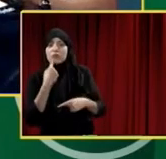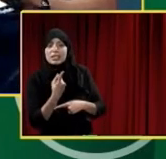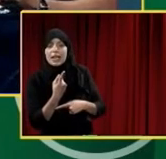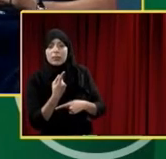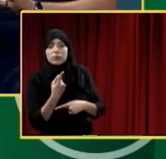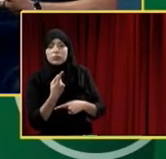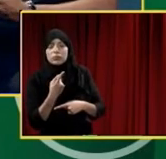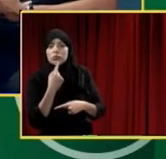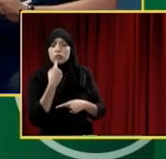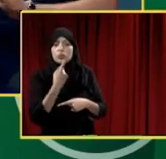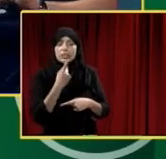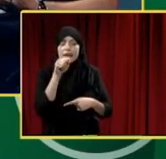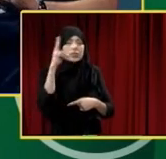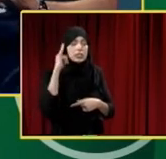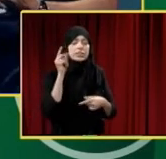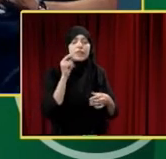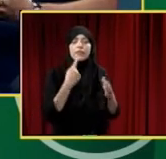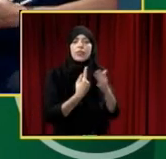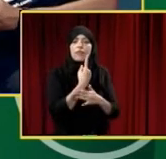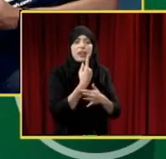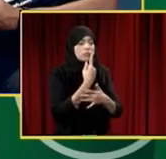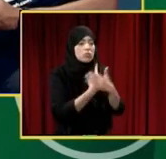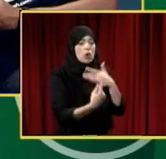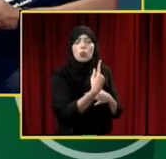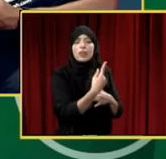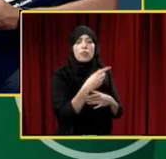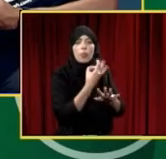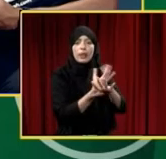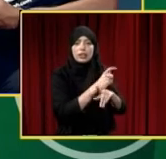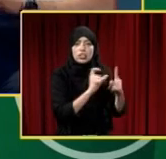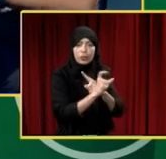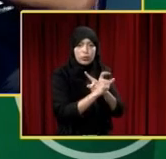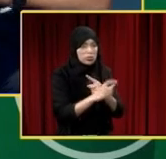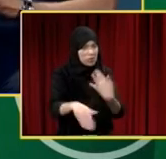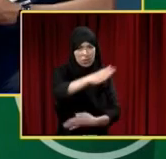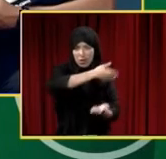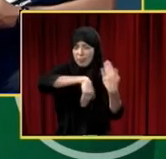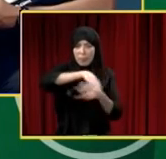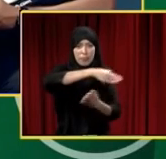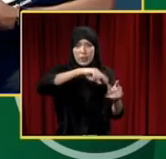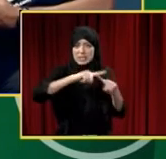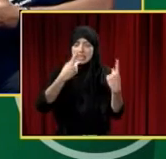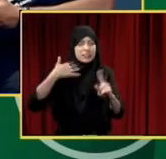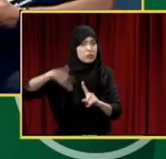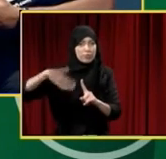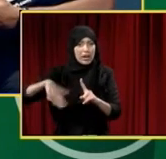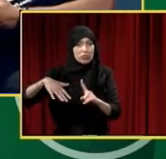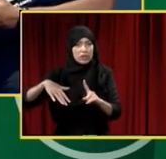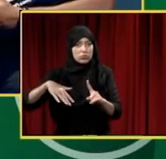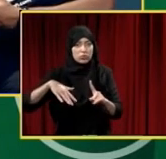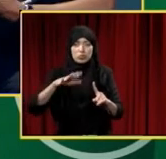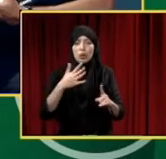just made up of Bengalis, it's quite a multicultural group, but I think us coming from a Bengali background, we're showing